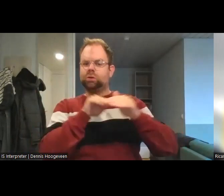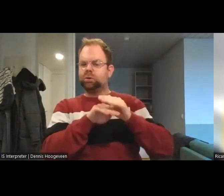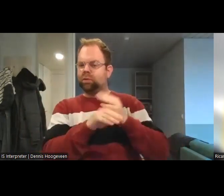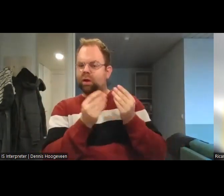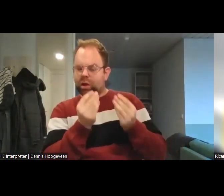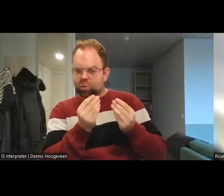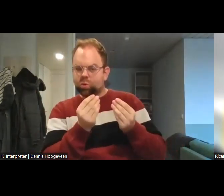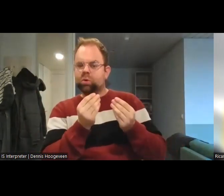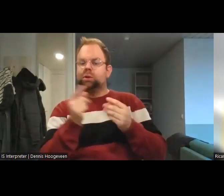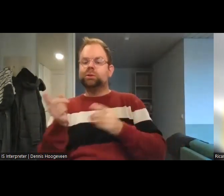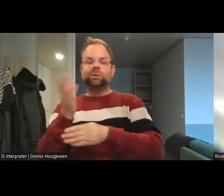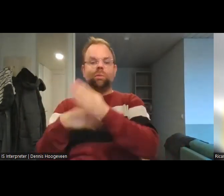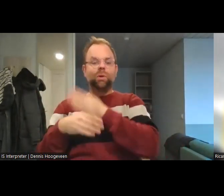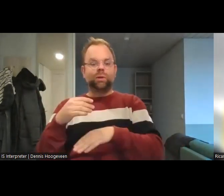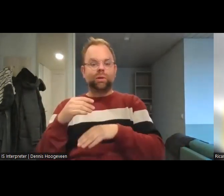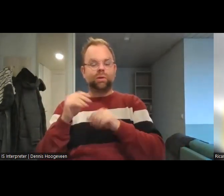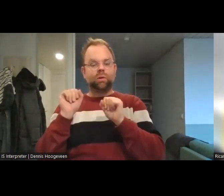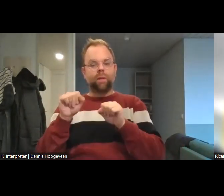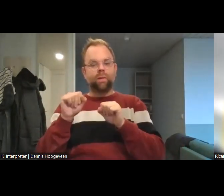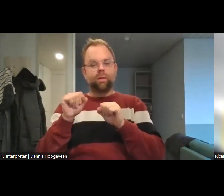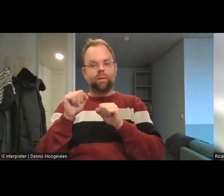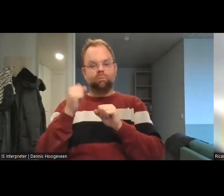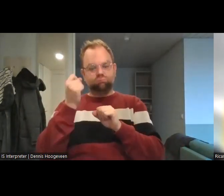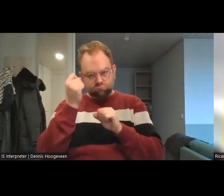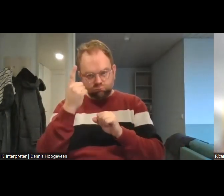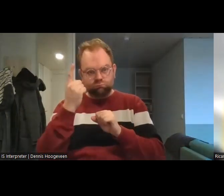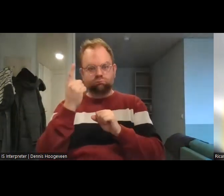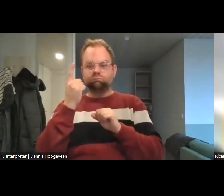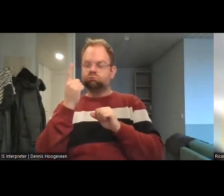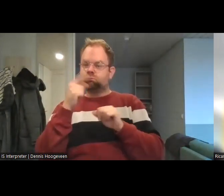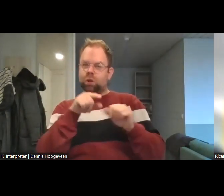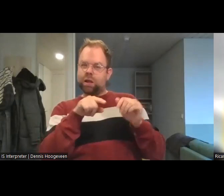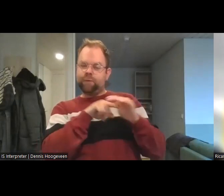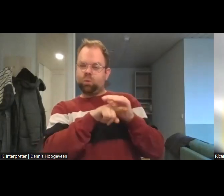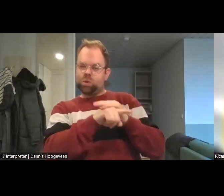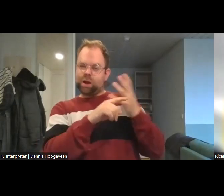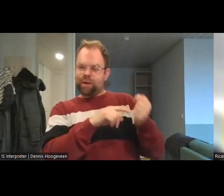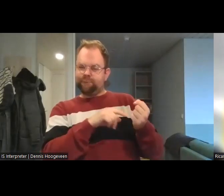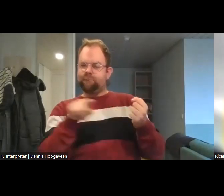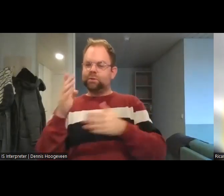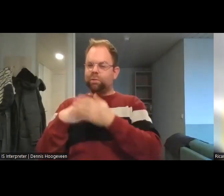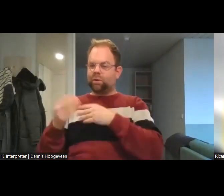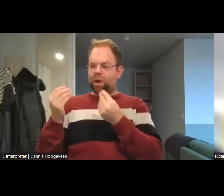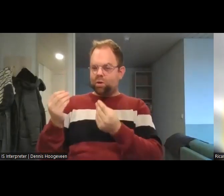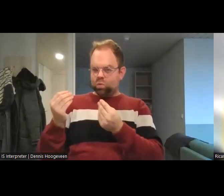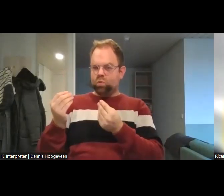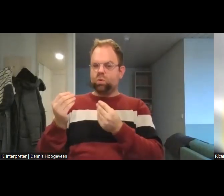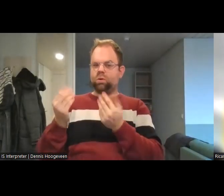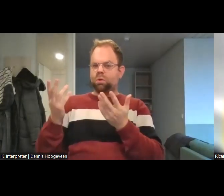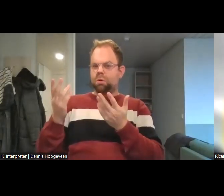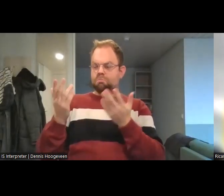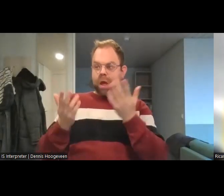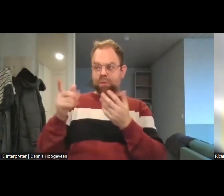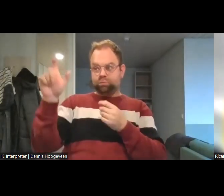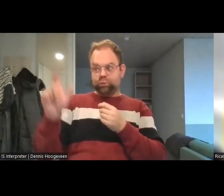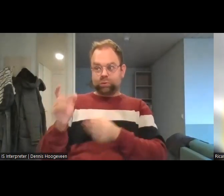may access refugee status, and as well issues related to social protection, access